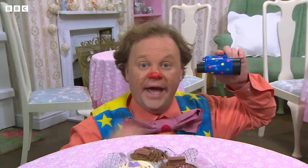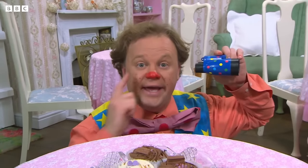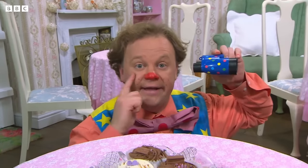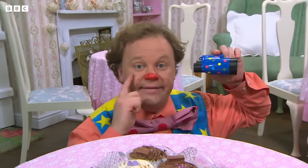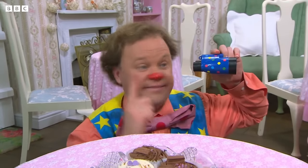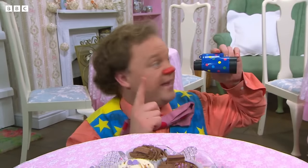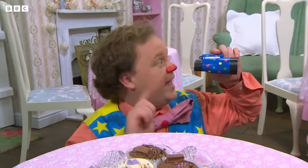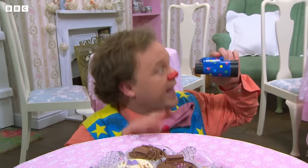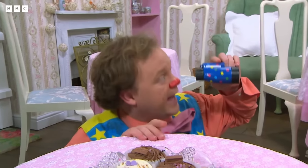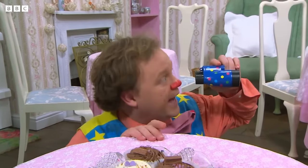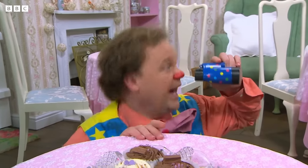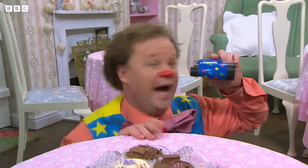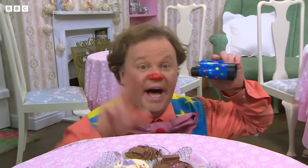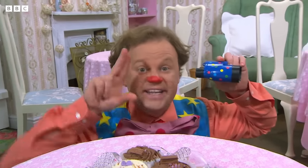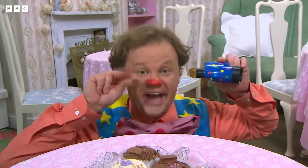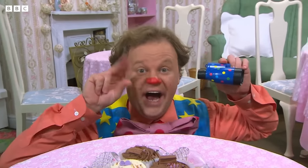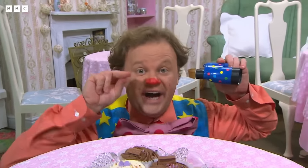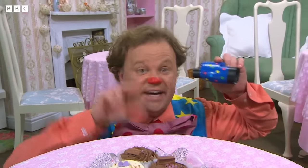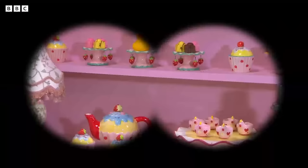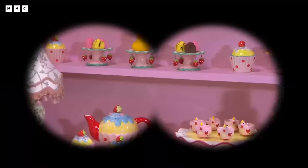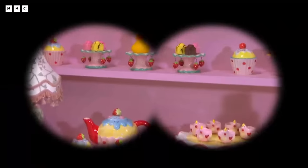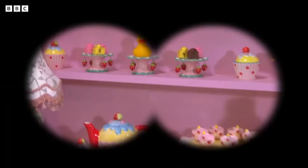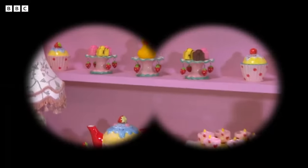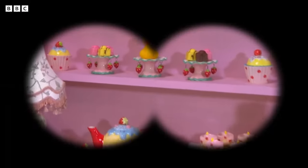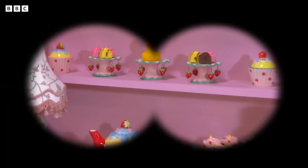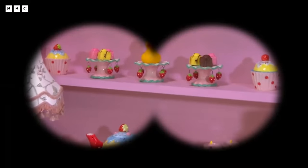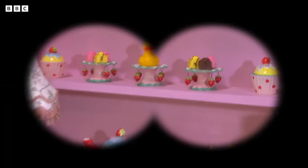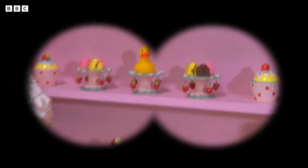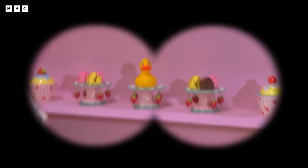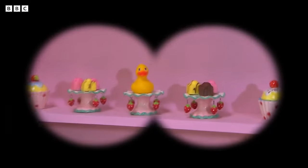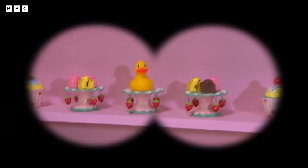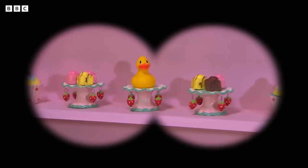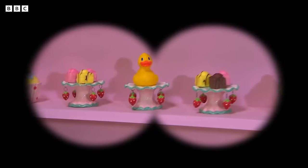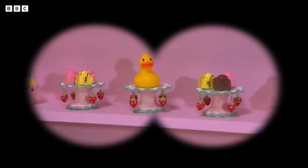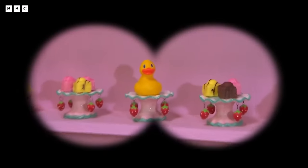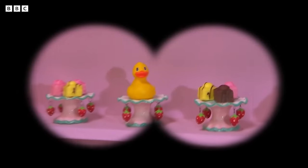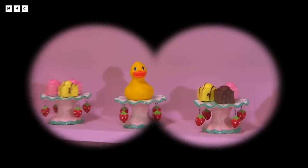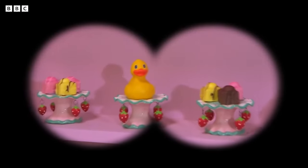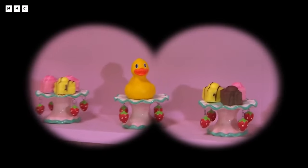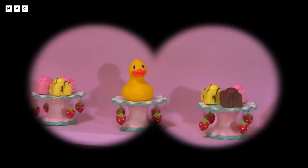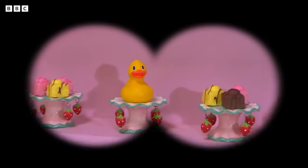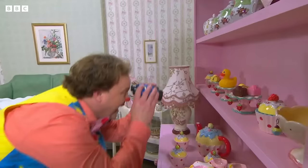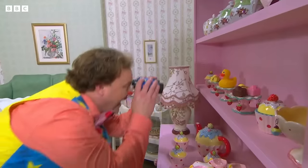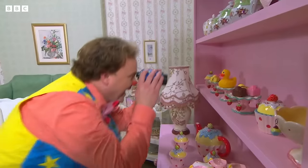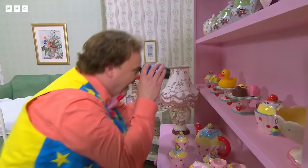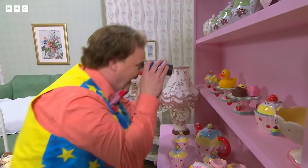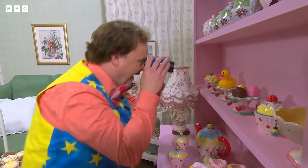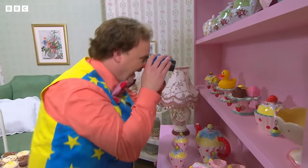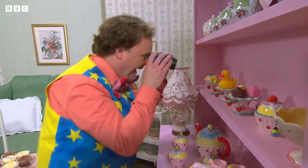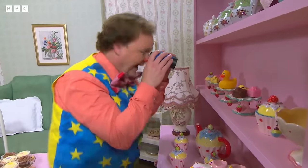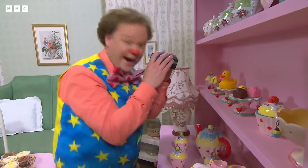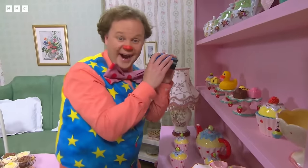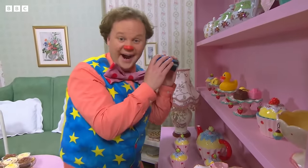I can see a duck! A duck? What kind of duck, Mr.